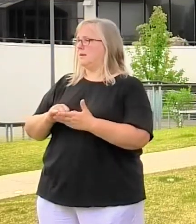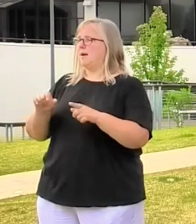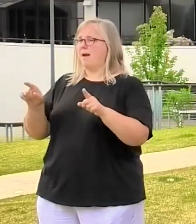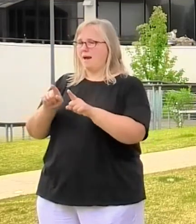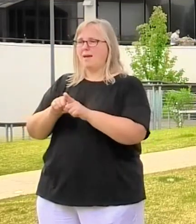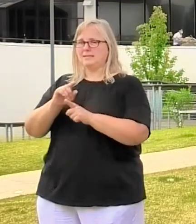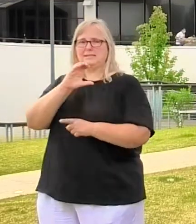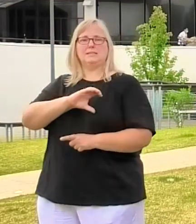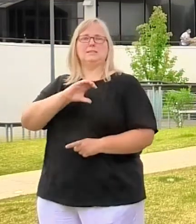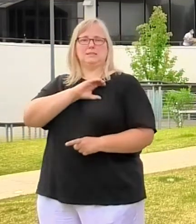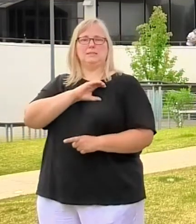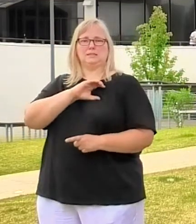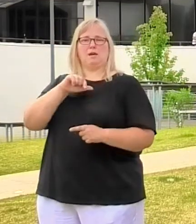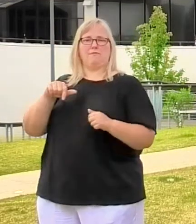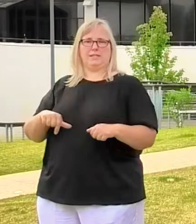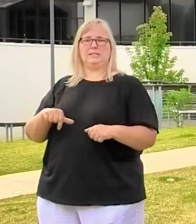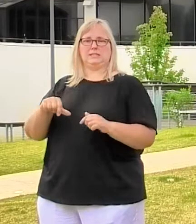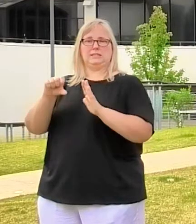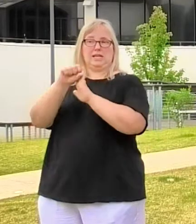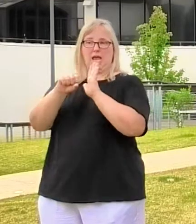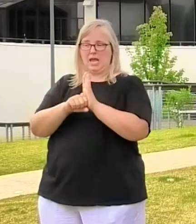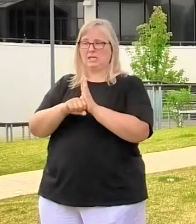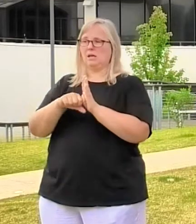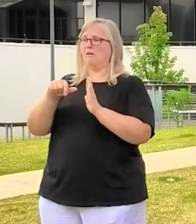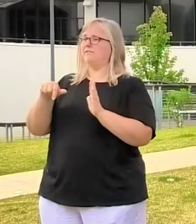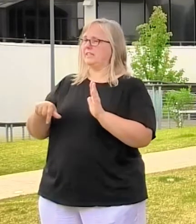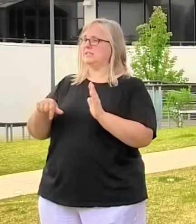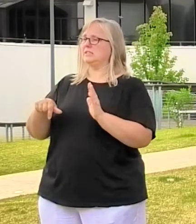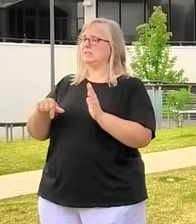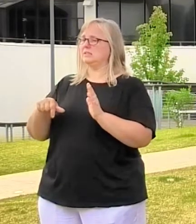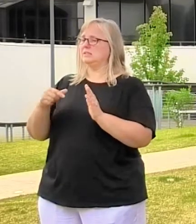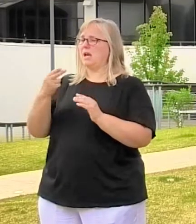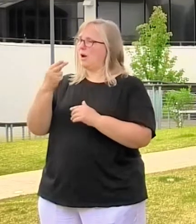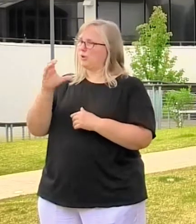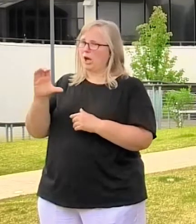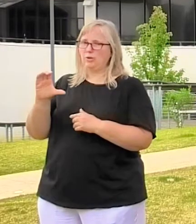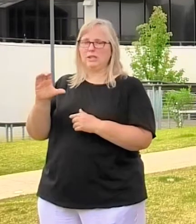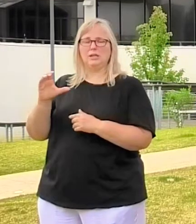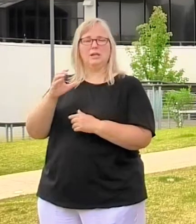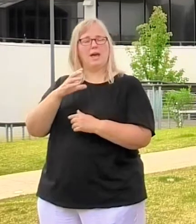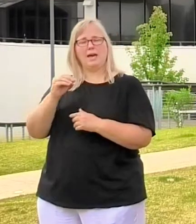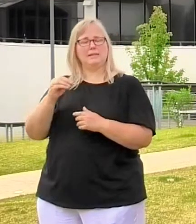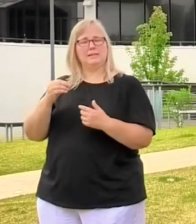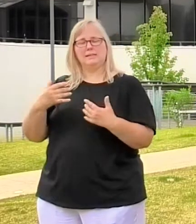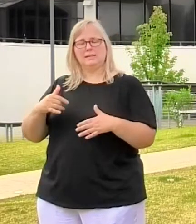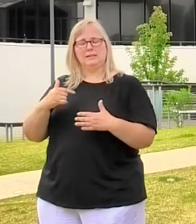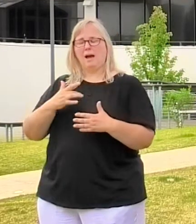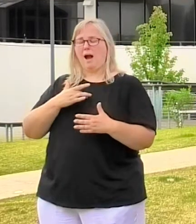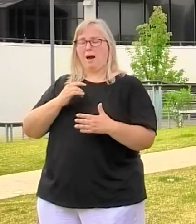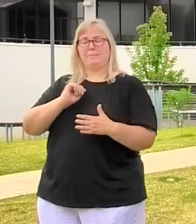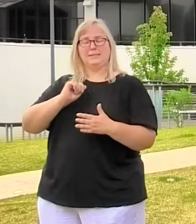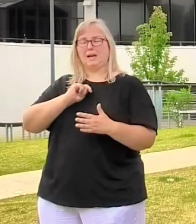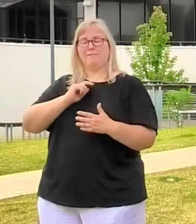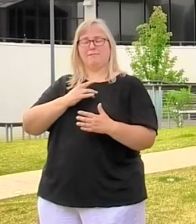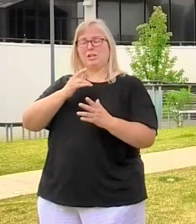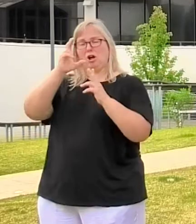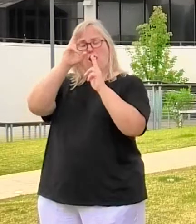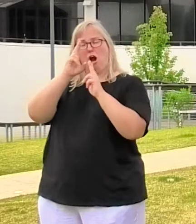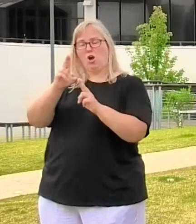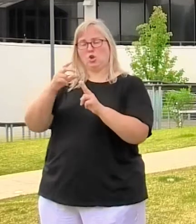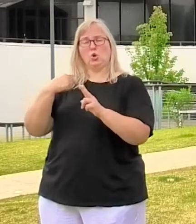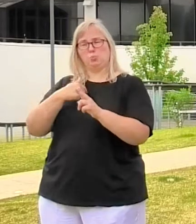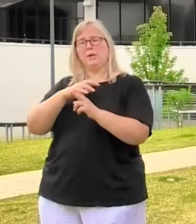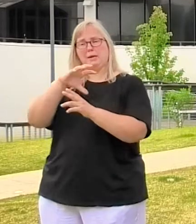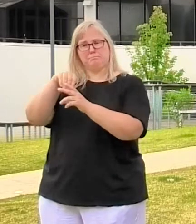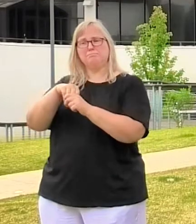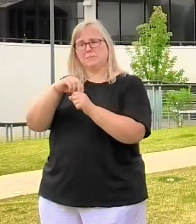as citizens of this state, of Howard County, and I'm just really honored that we can play a